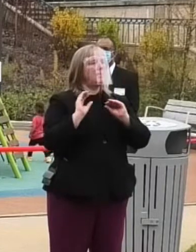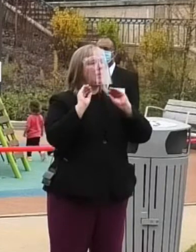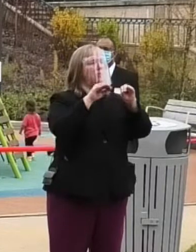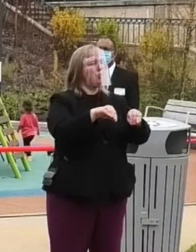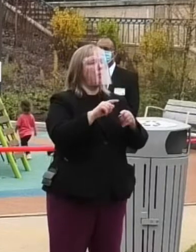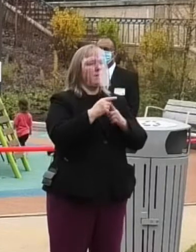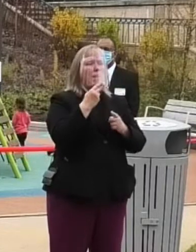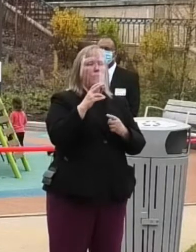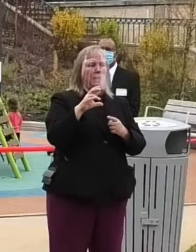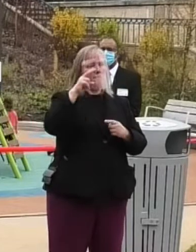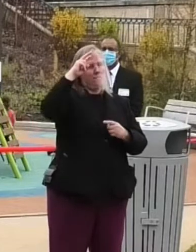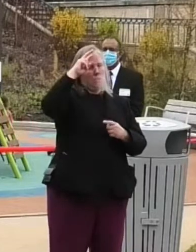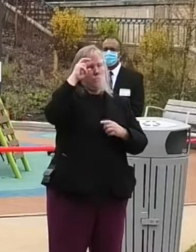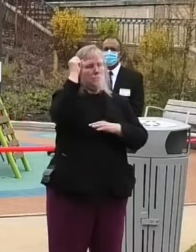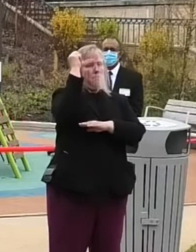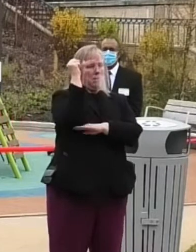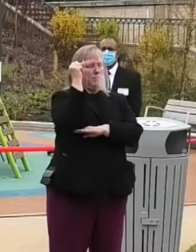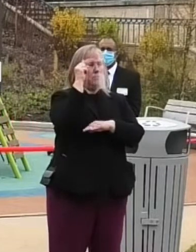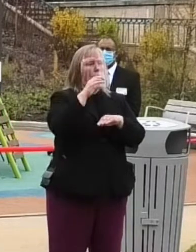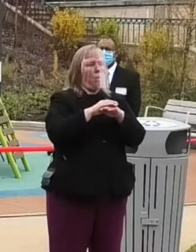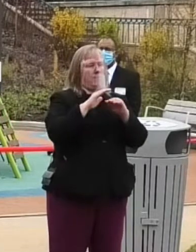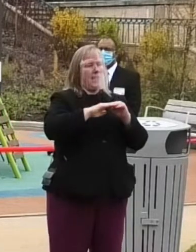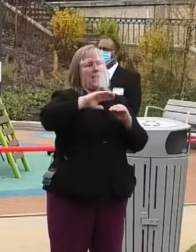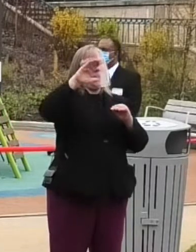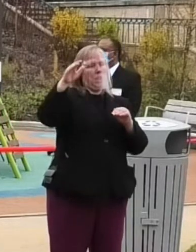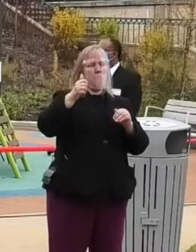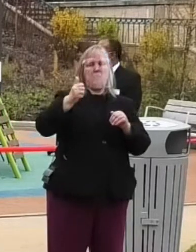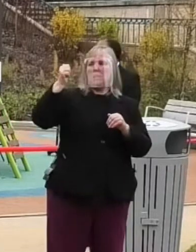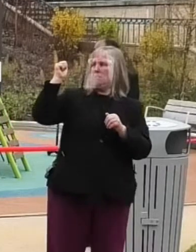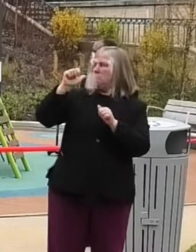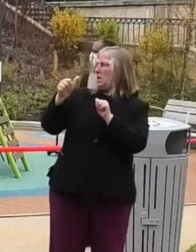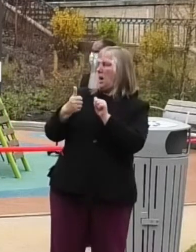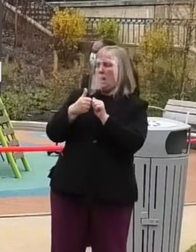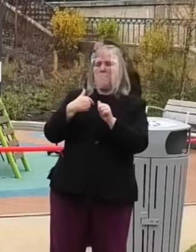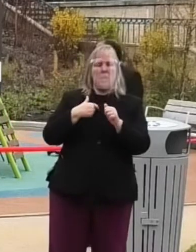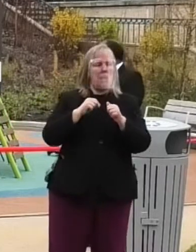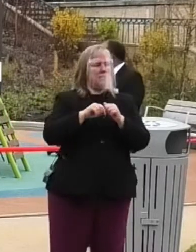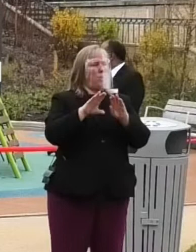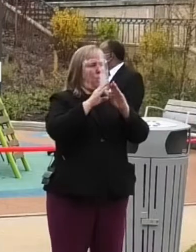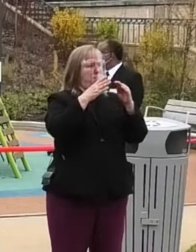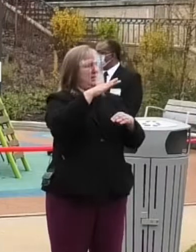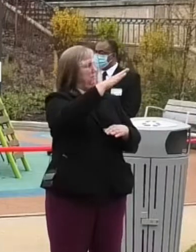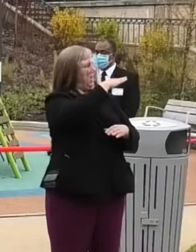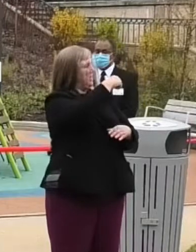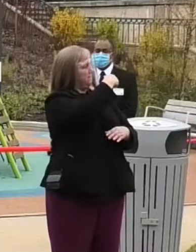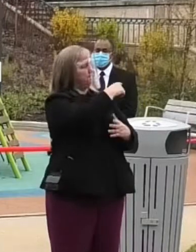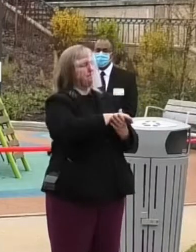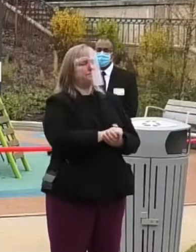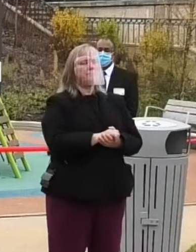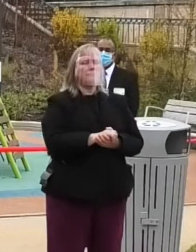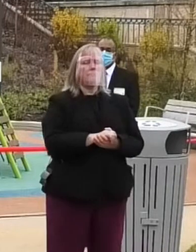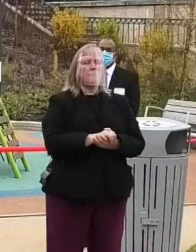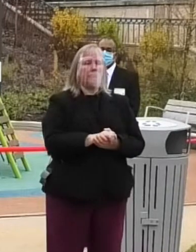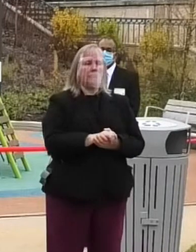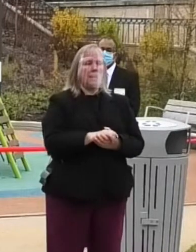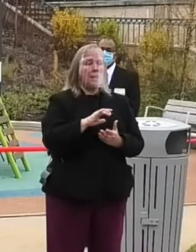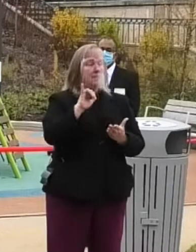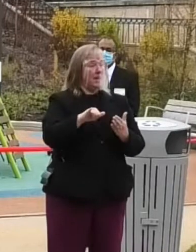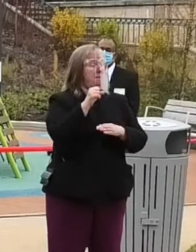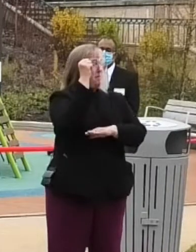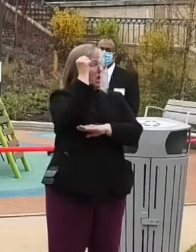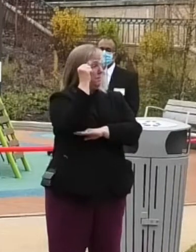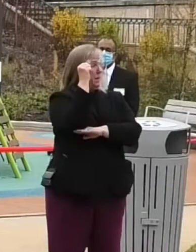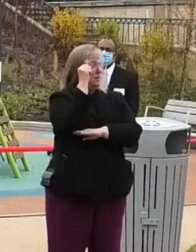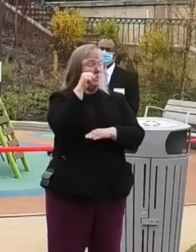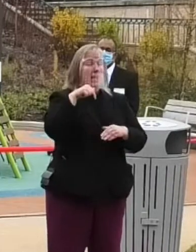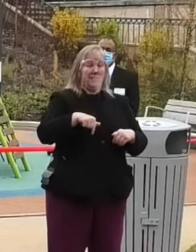County Veterans Monument up on the hill behind me in the open space. You know, that monument in this